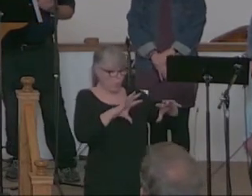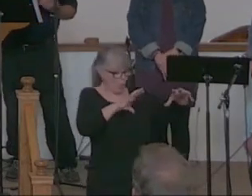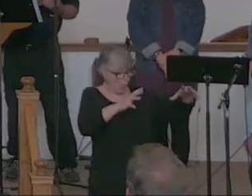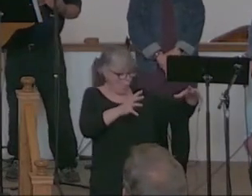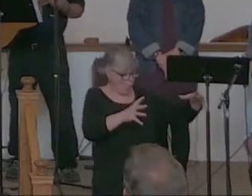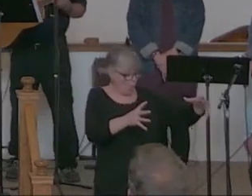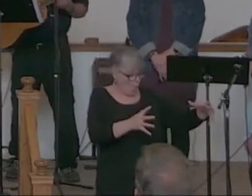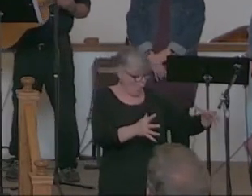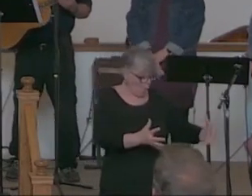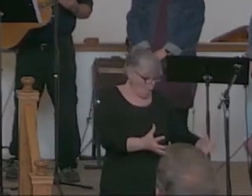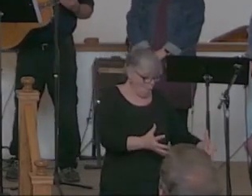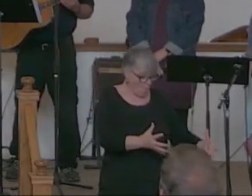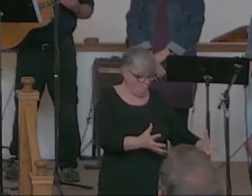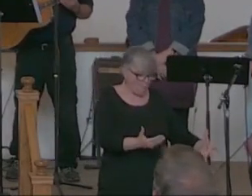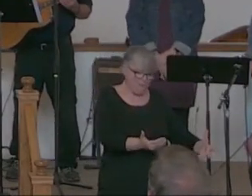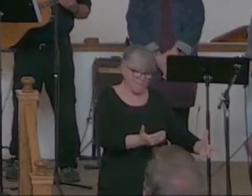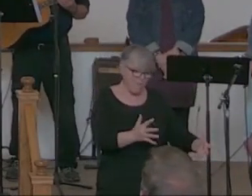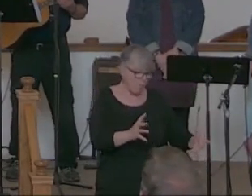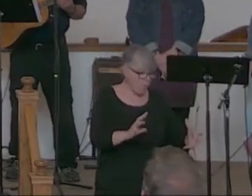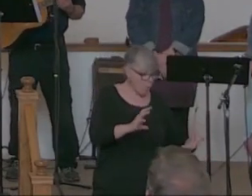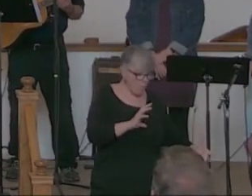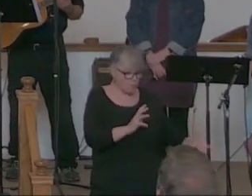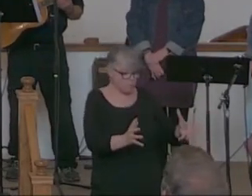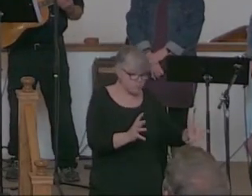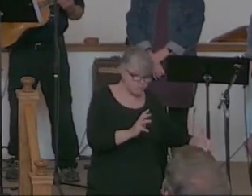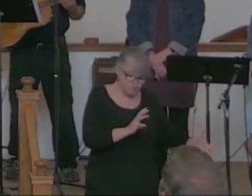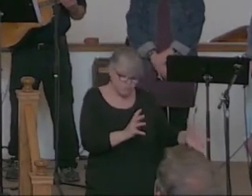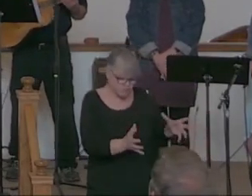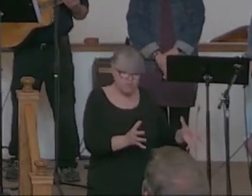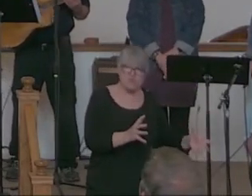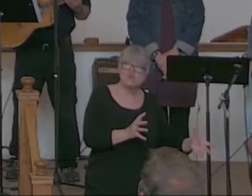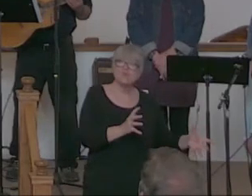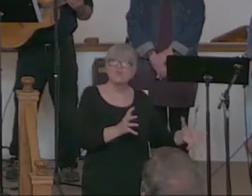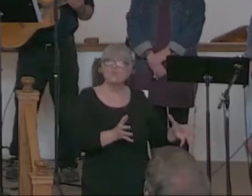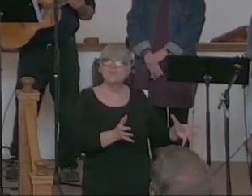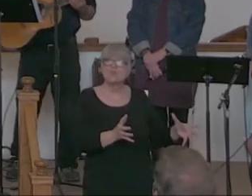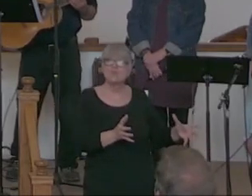Grand earth has quaked before,